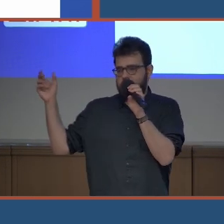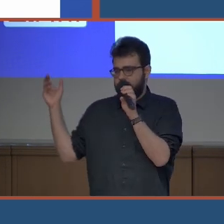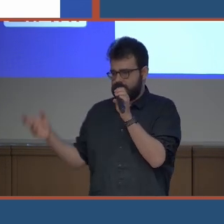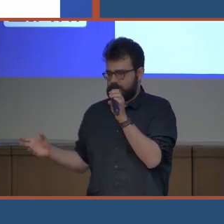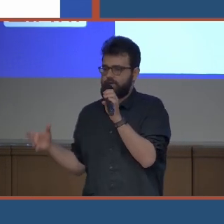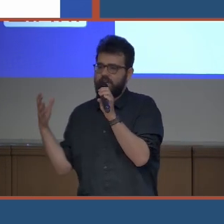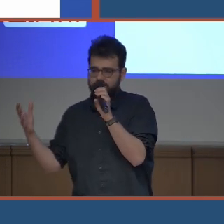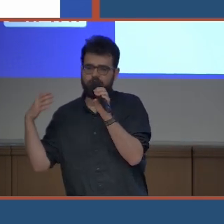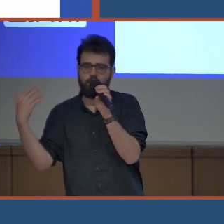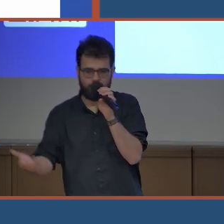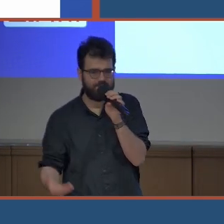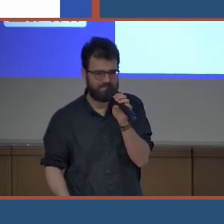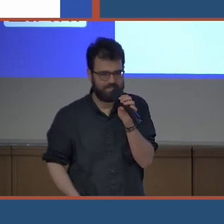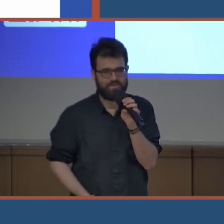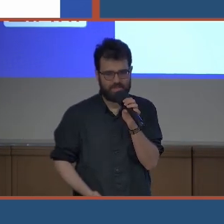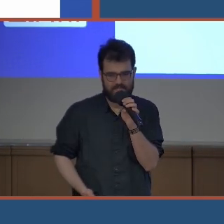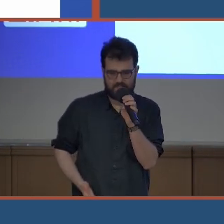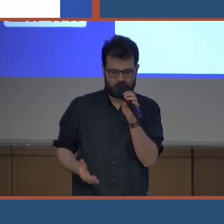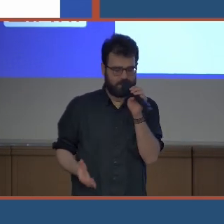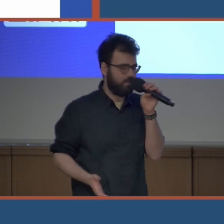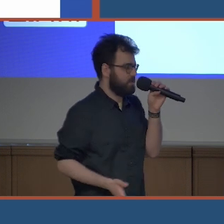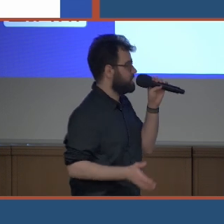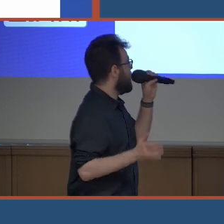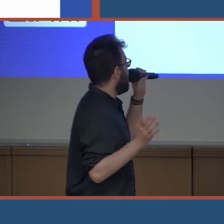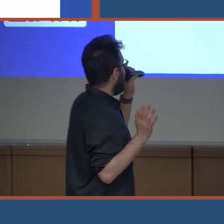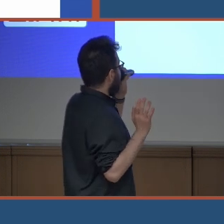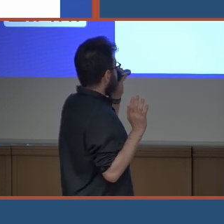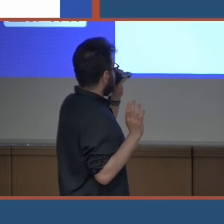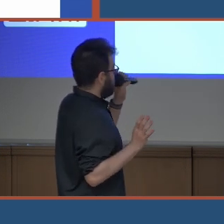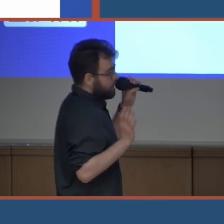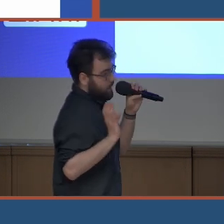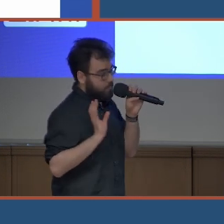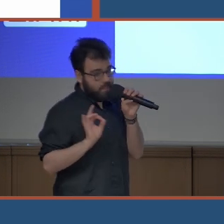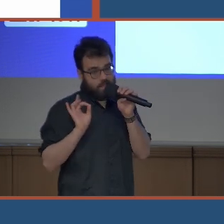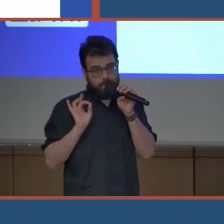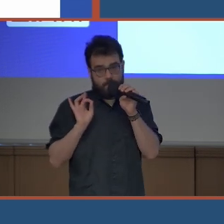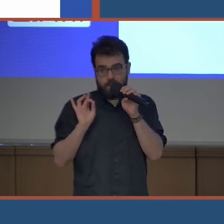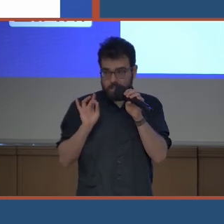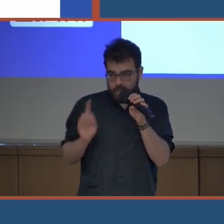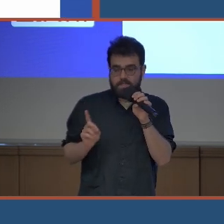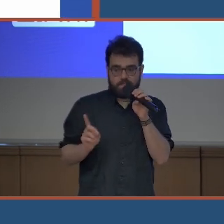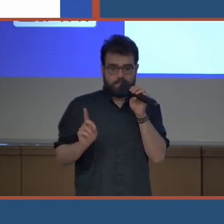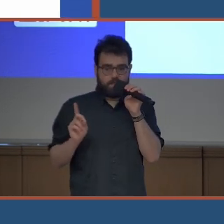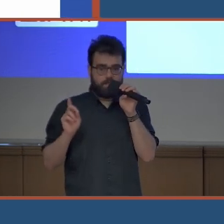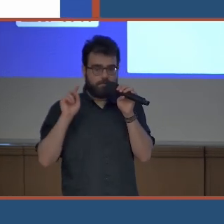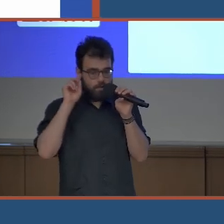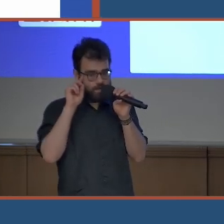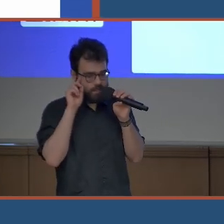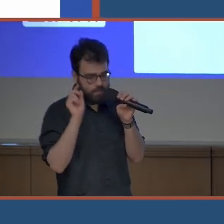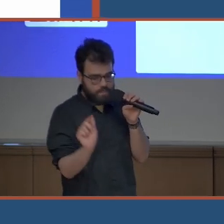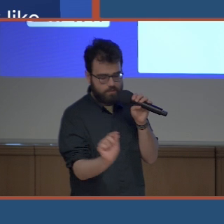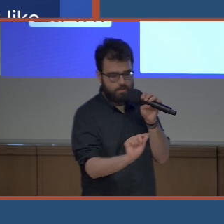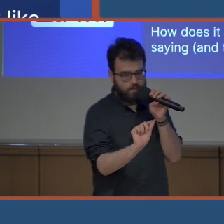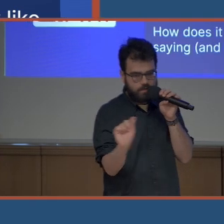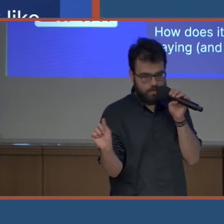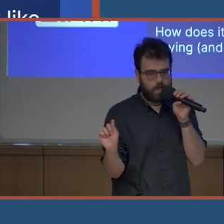every individual has their own individual history in this. So, but yes, if you know sign